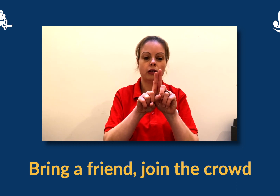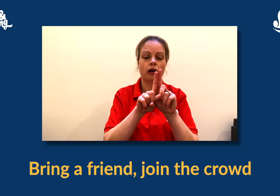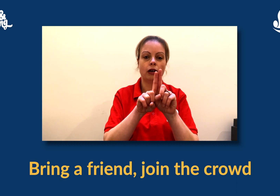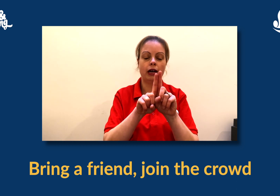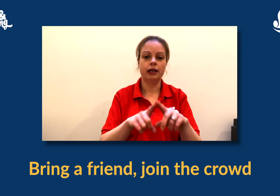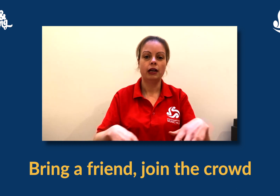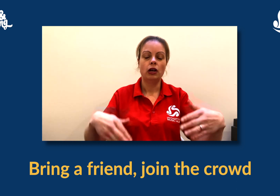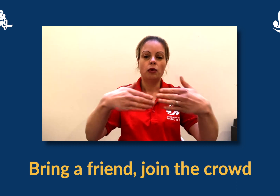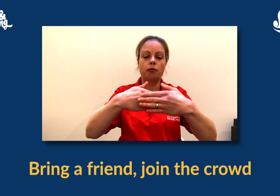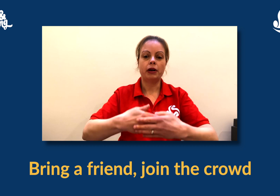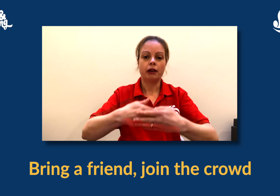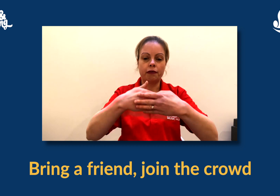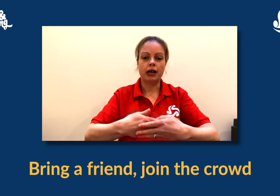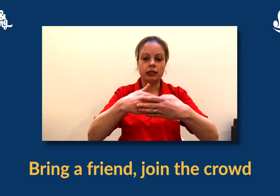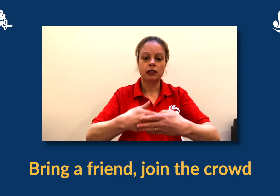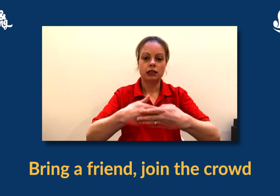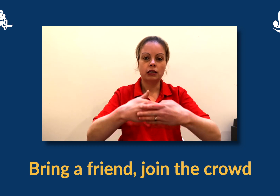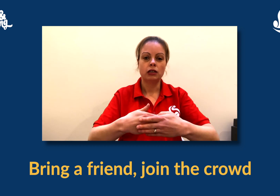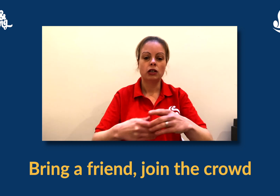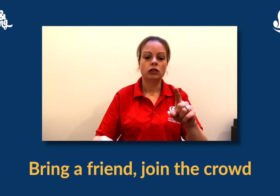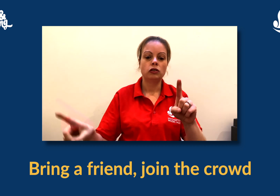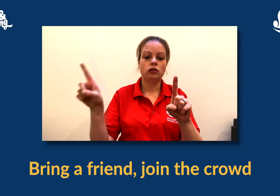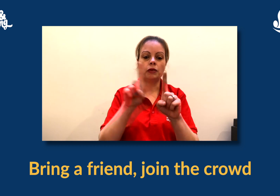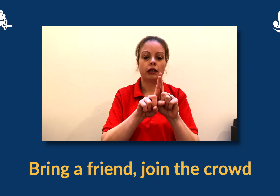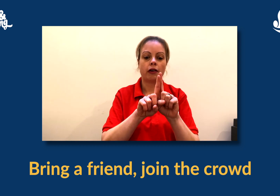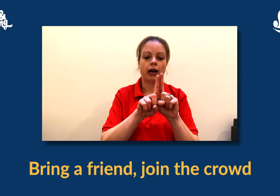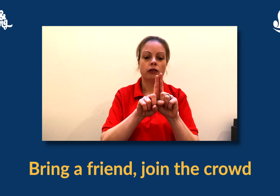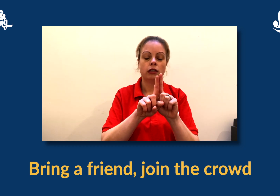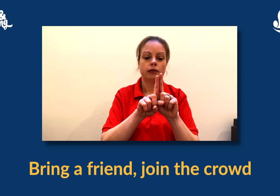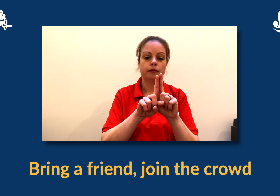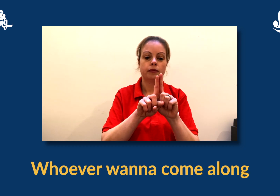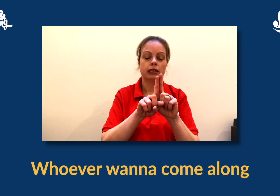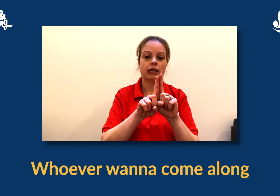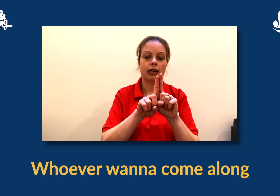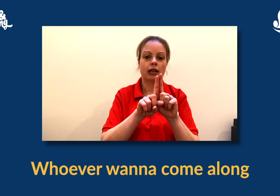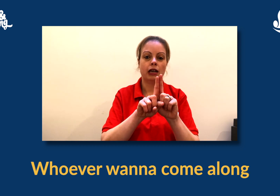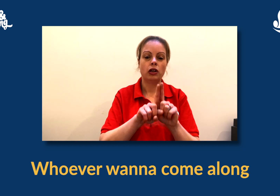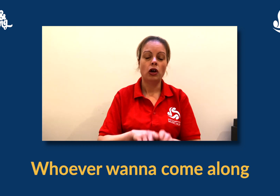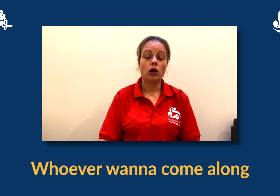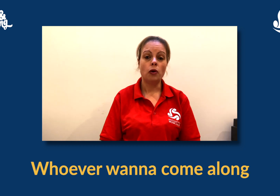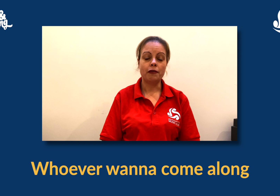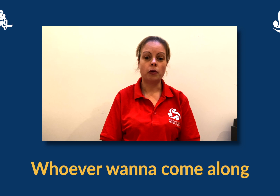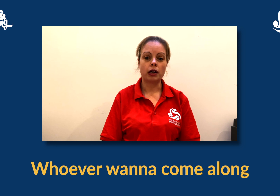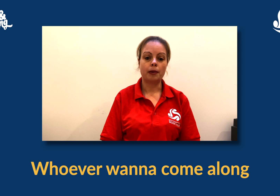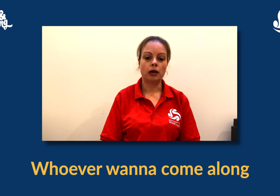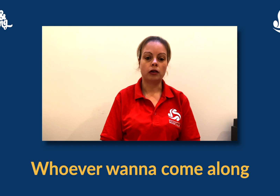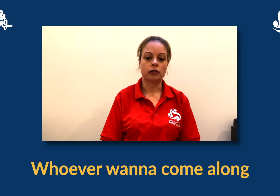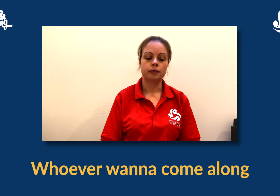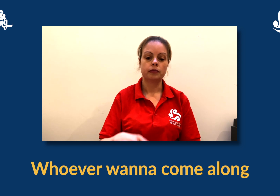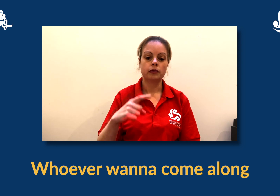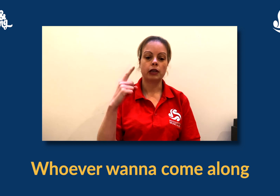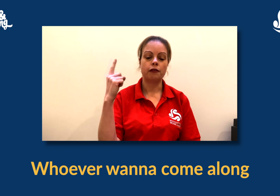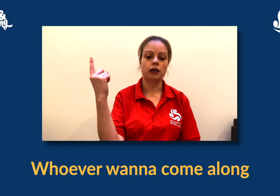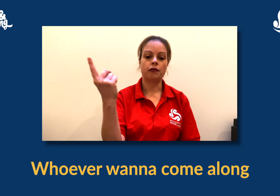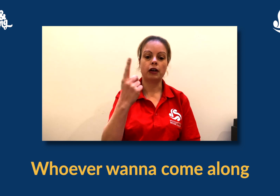Okay, so the whole line, bring a friend, join the crowd. Second line, whoever want to come along.